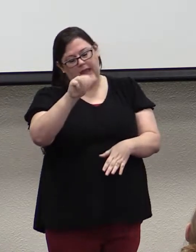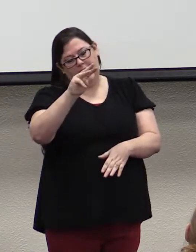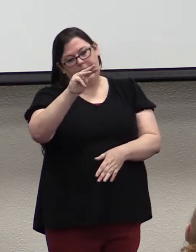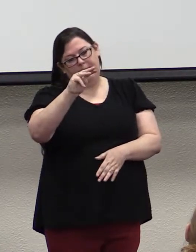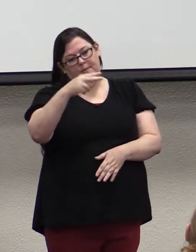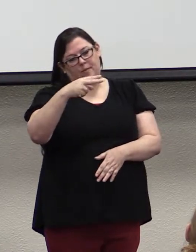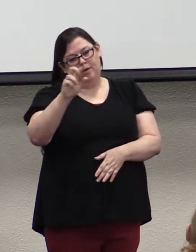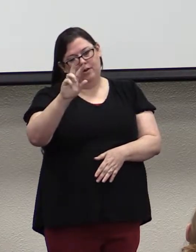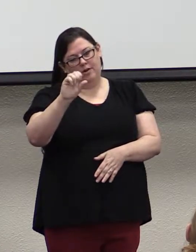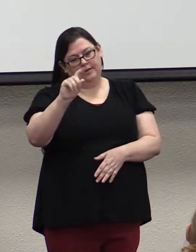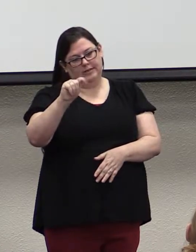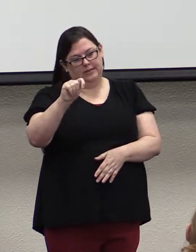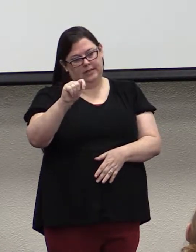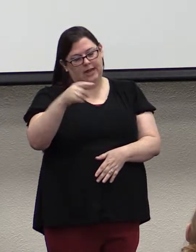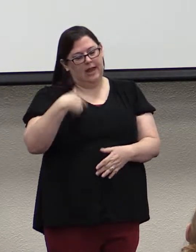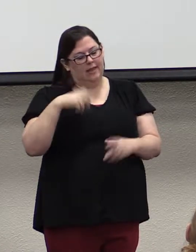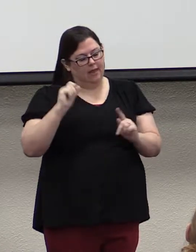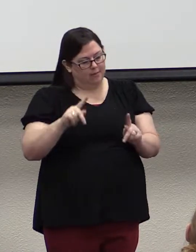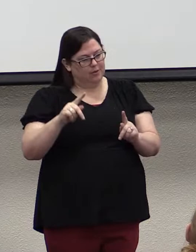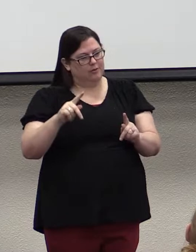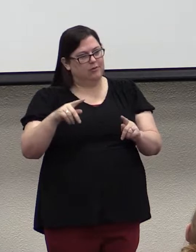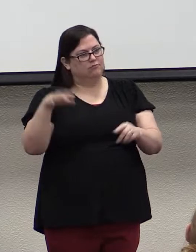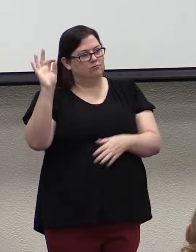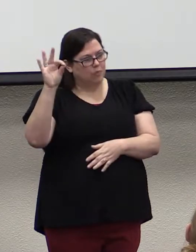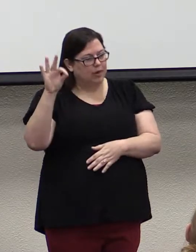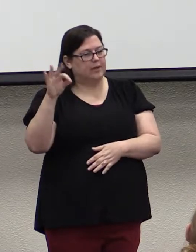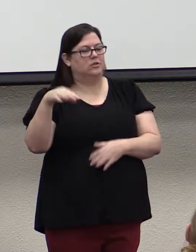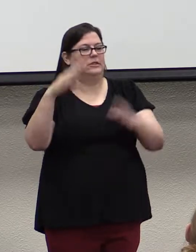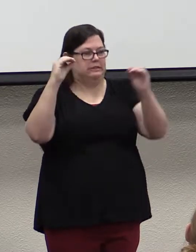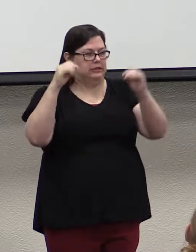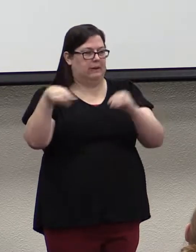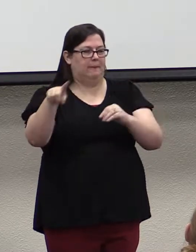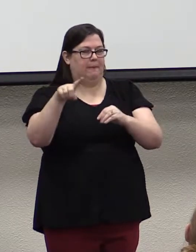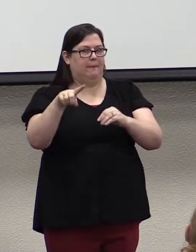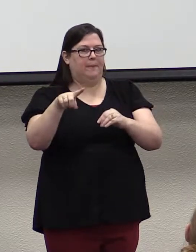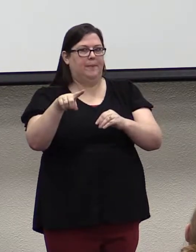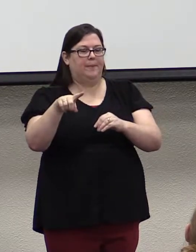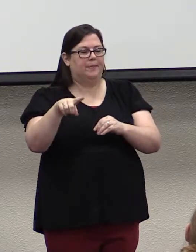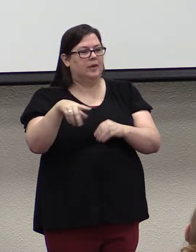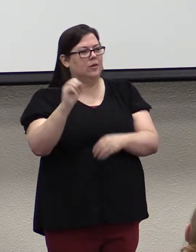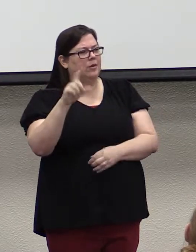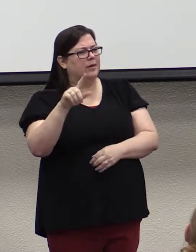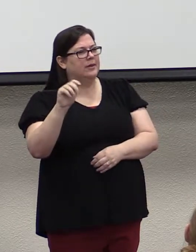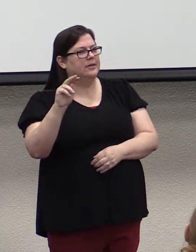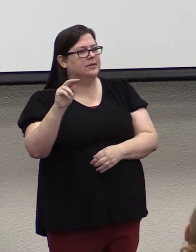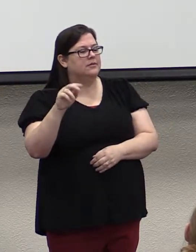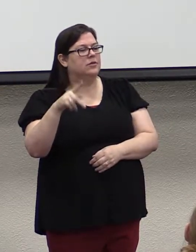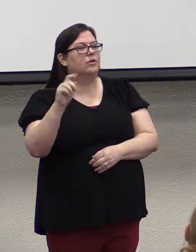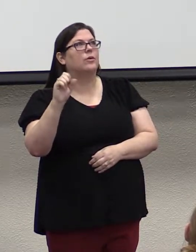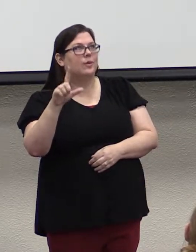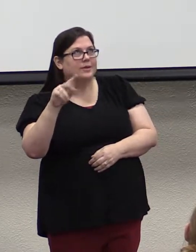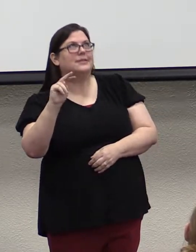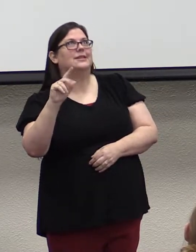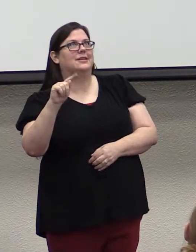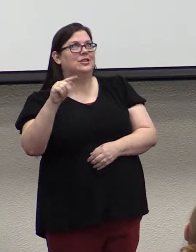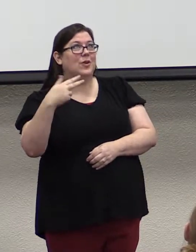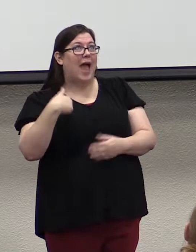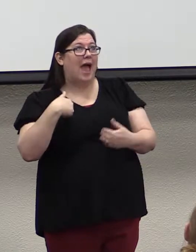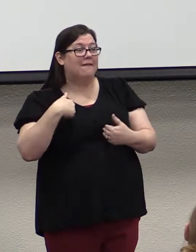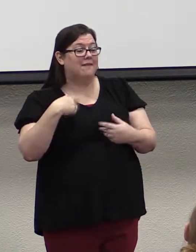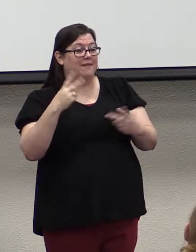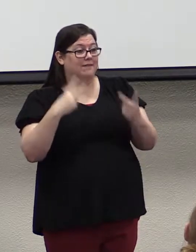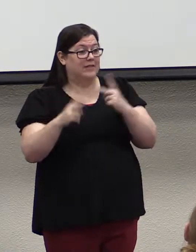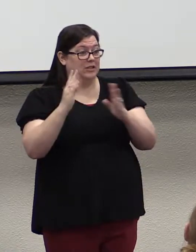to do some preaching and teaching while there. Kolton, do you have any guests with you this morning that you'd like to